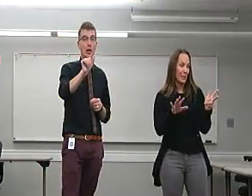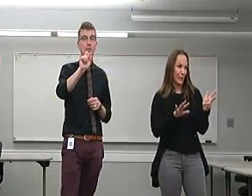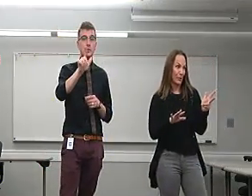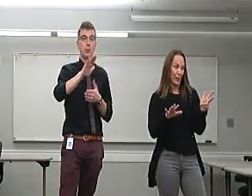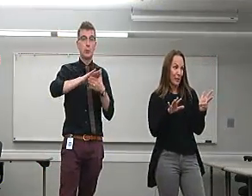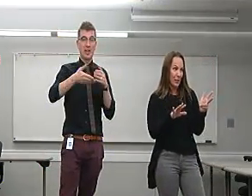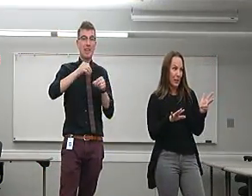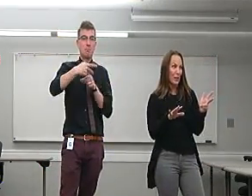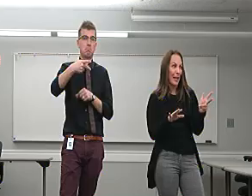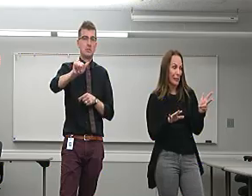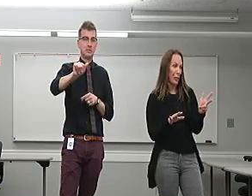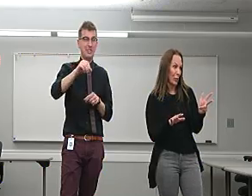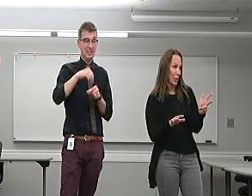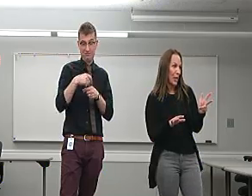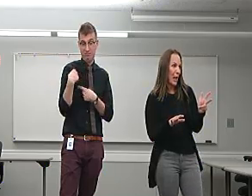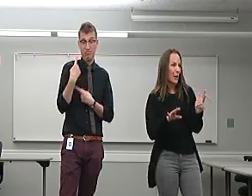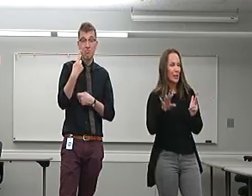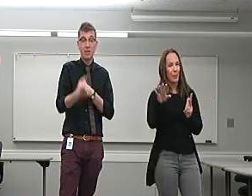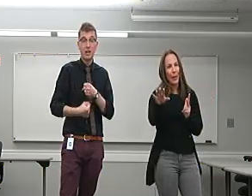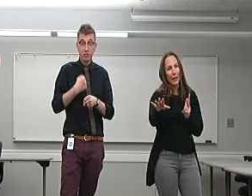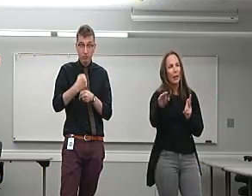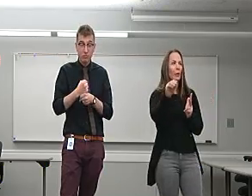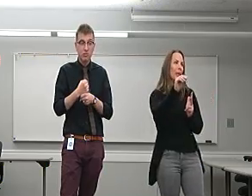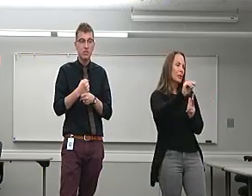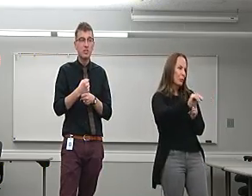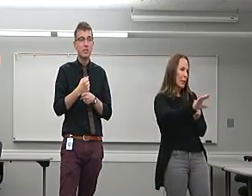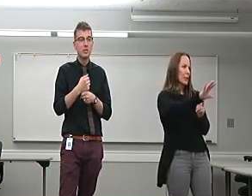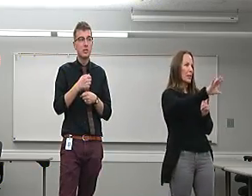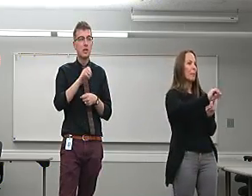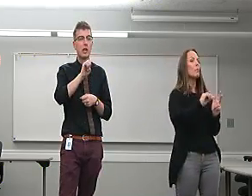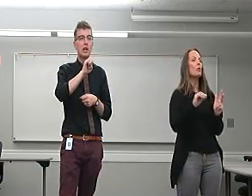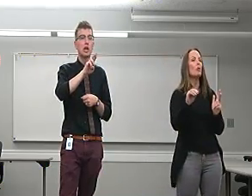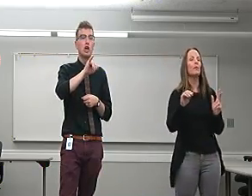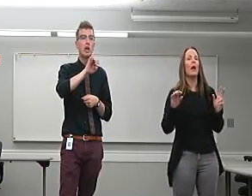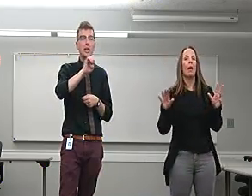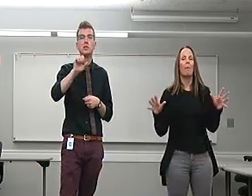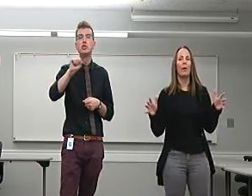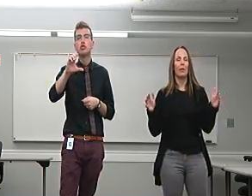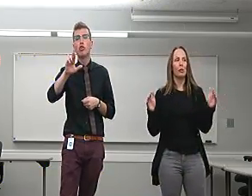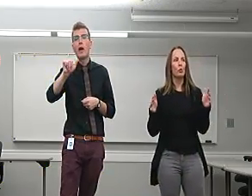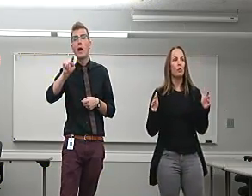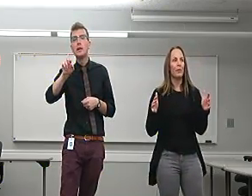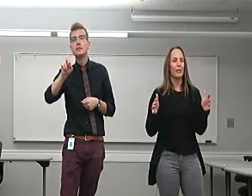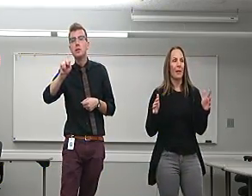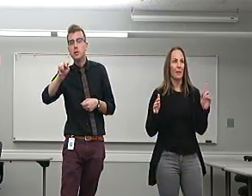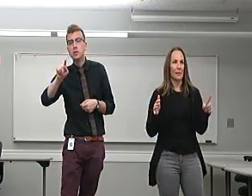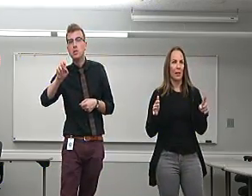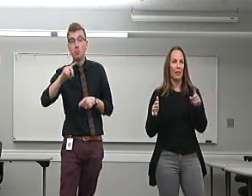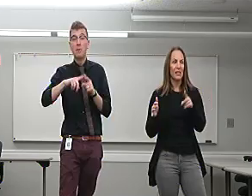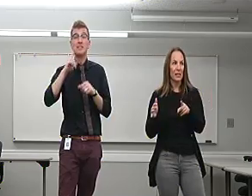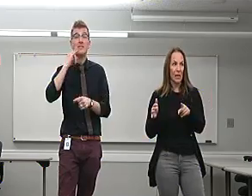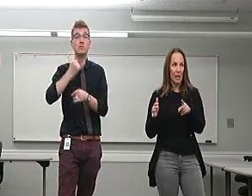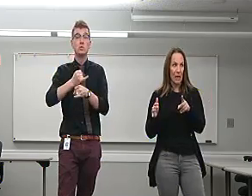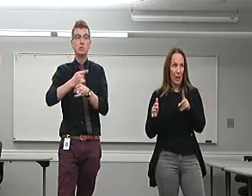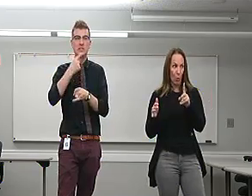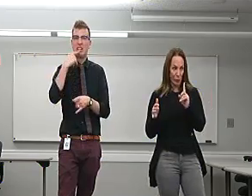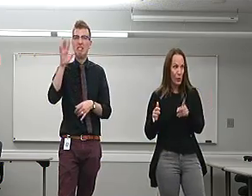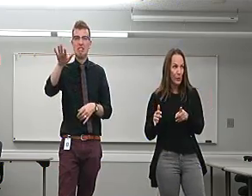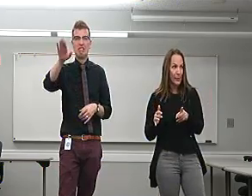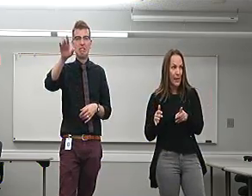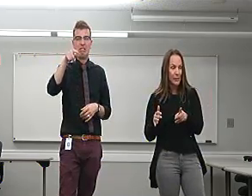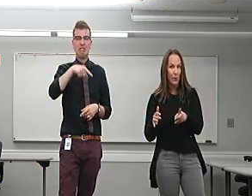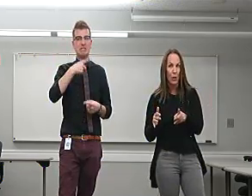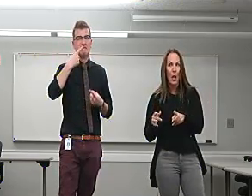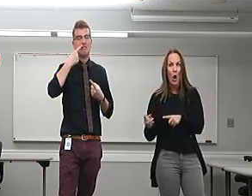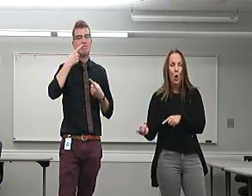in the last year. And it's been Erie and Scranton, they moved, but the School for the Deaf has said this was so successful,